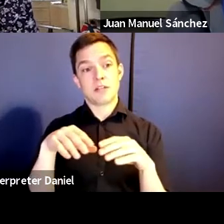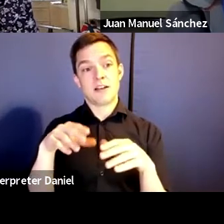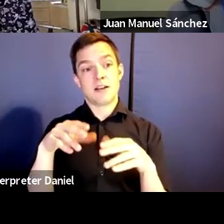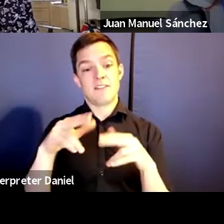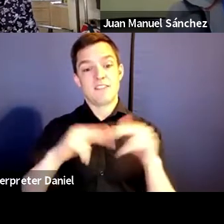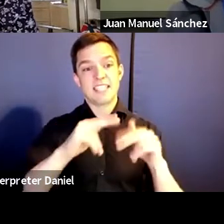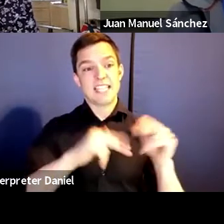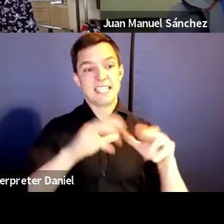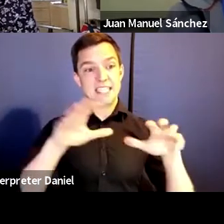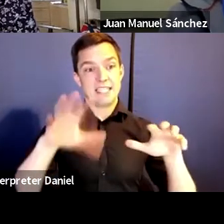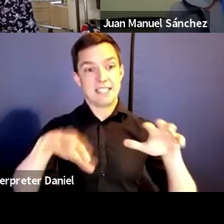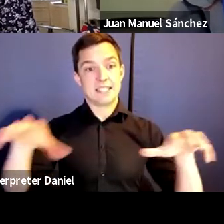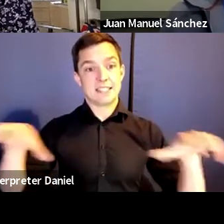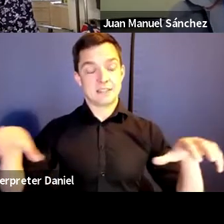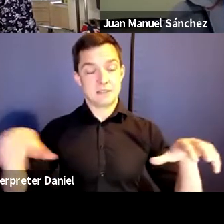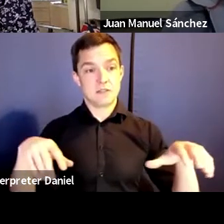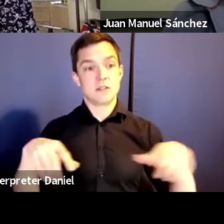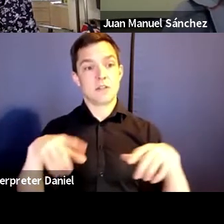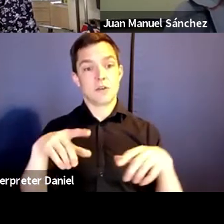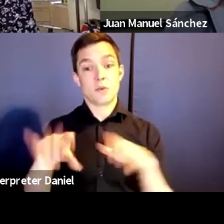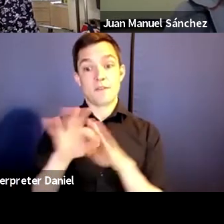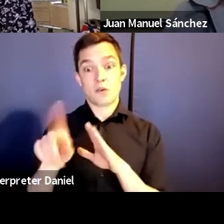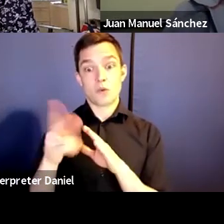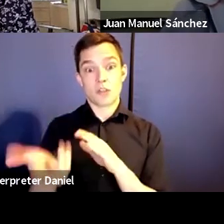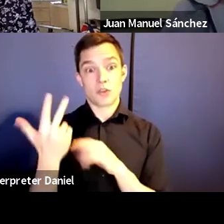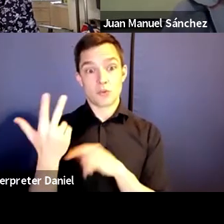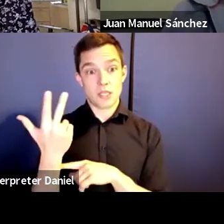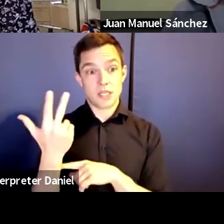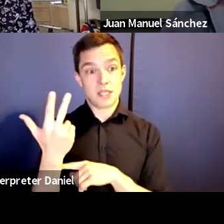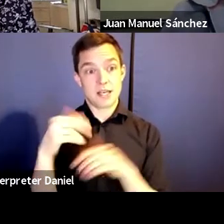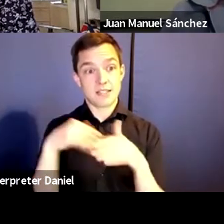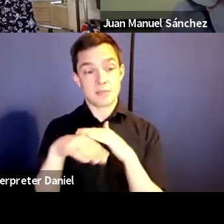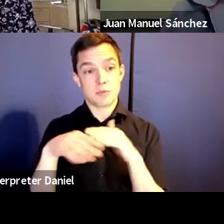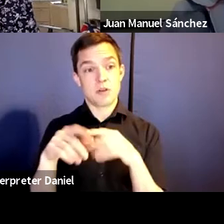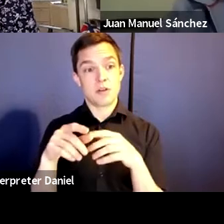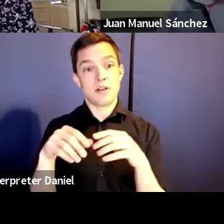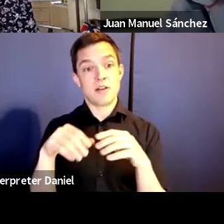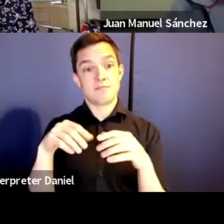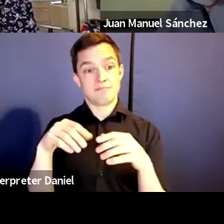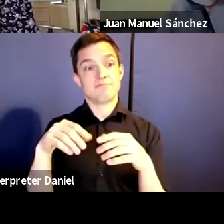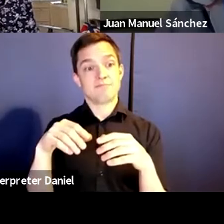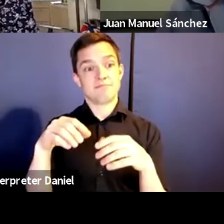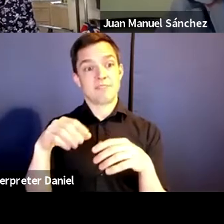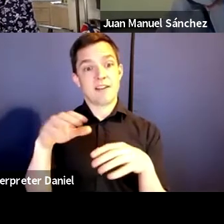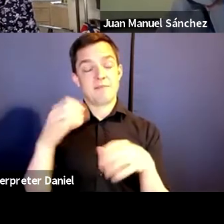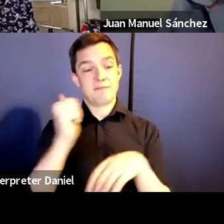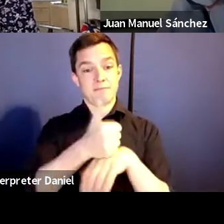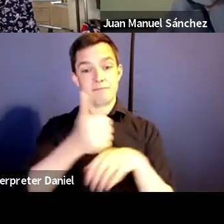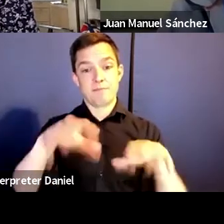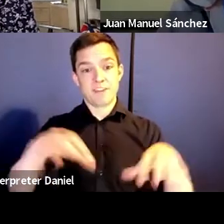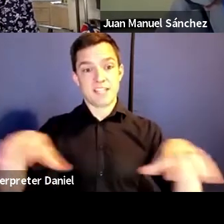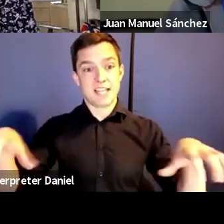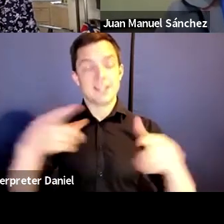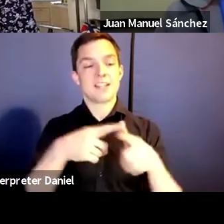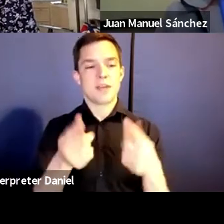we find that it's only 3 accessible facilities, then we have to compromise about that. Usually, we